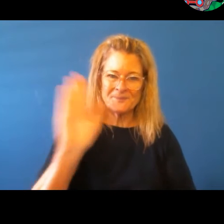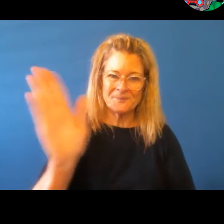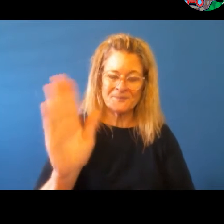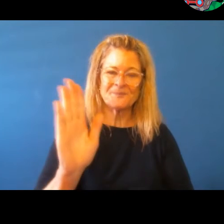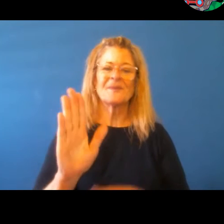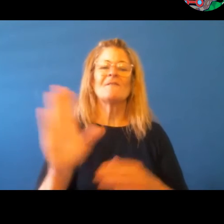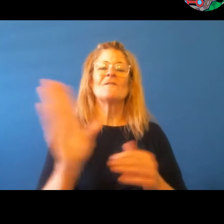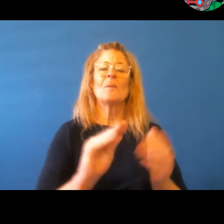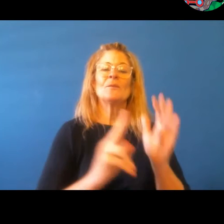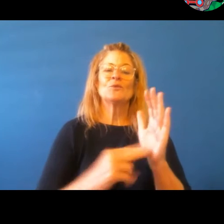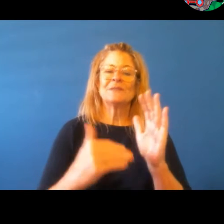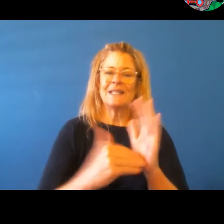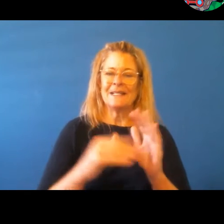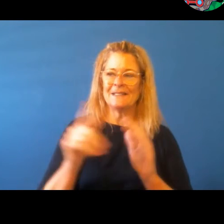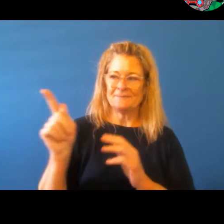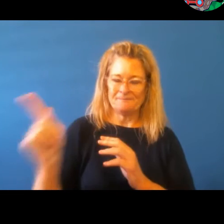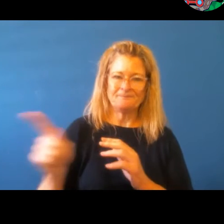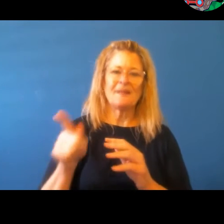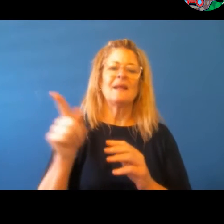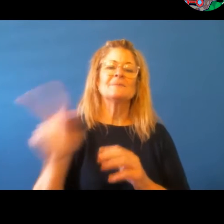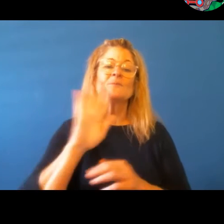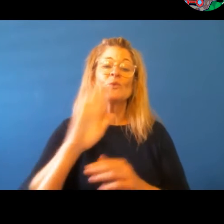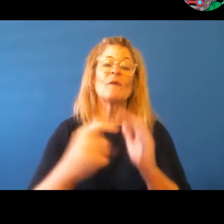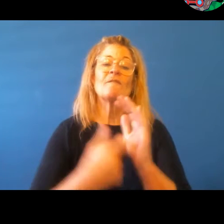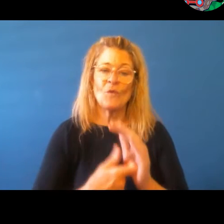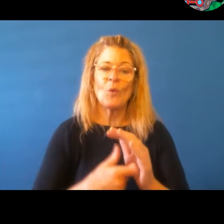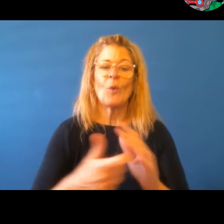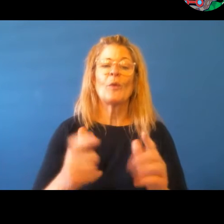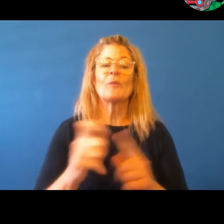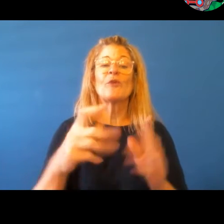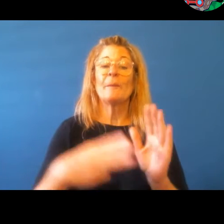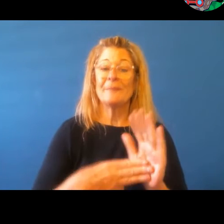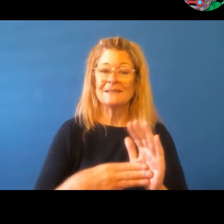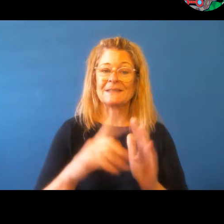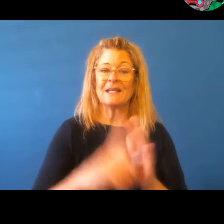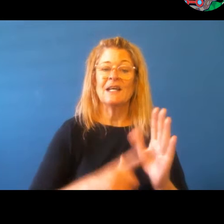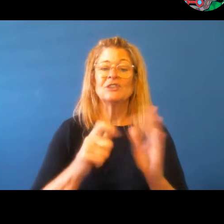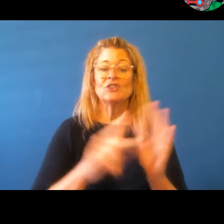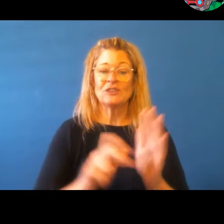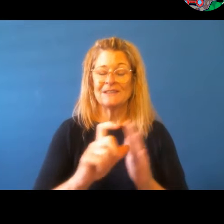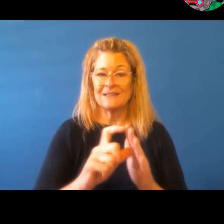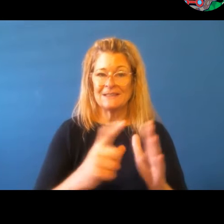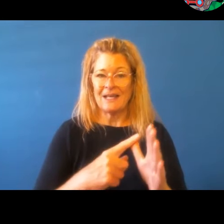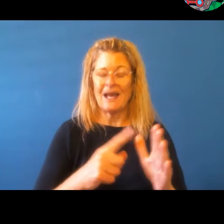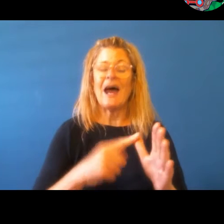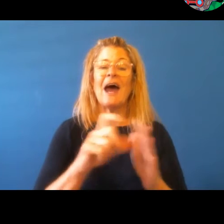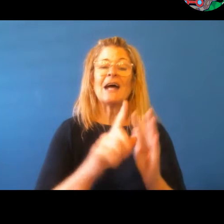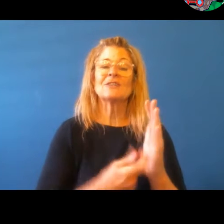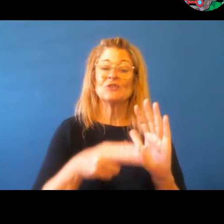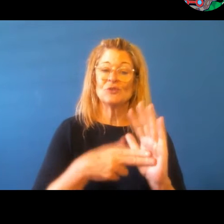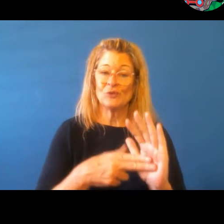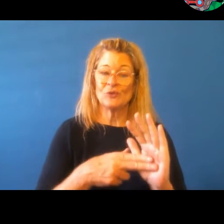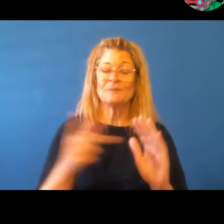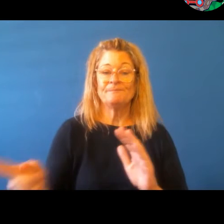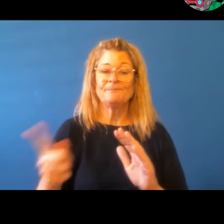New Zealand Prime Minister Jacinda Ardern. We'll be bringing you Nania Mahuta in just a moment, but before she gives her address,